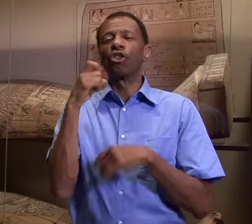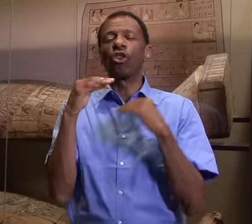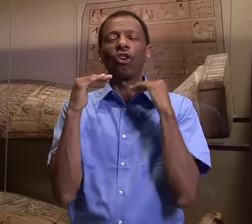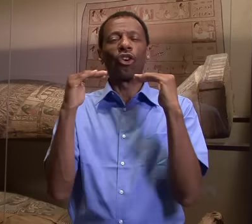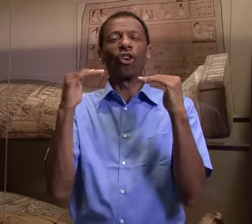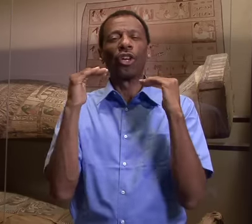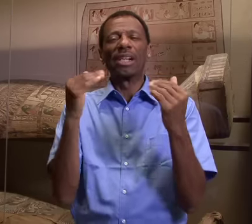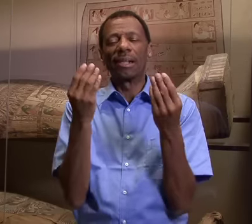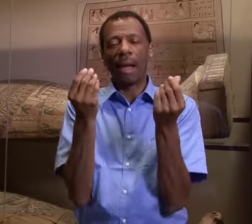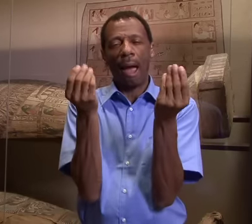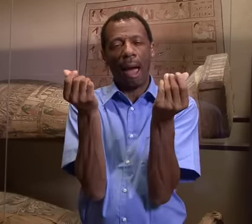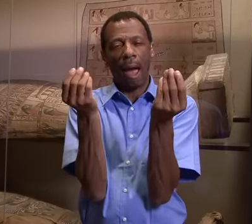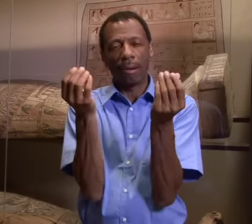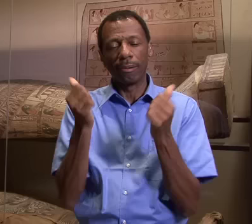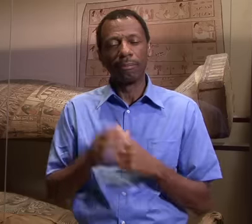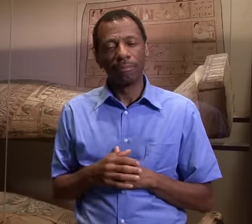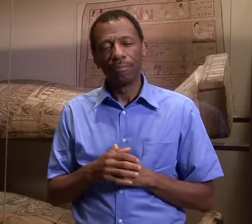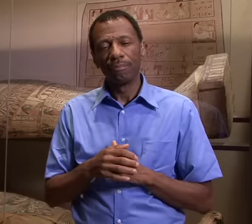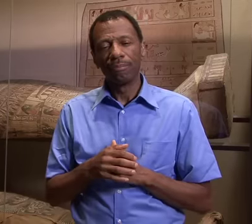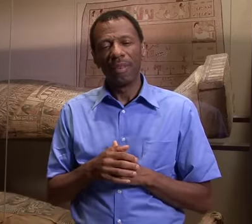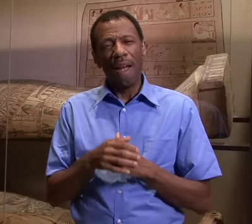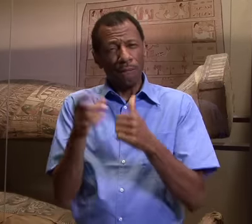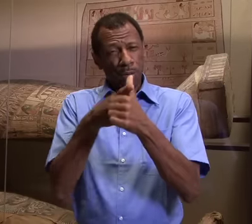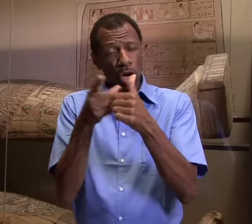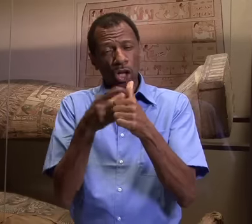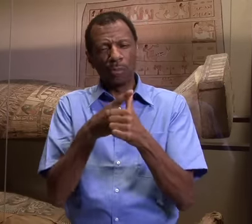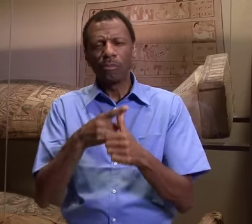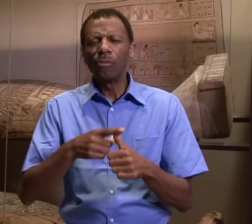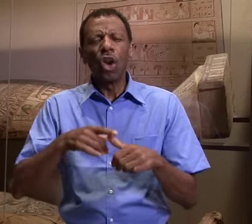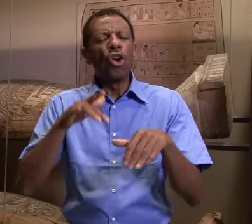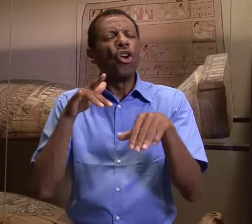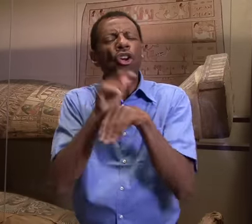5,500-year-old natural mummy preserved by the dry desert sand.